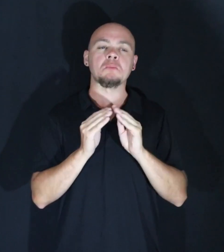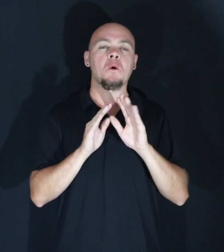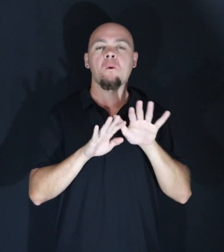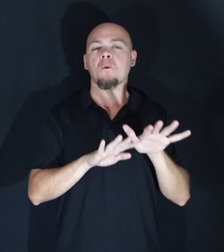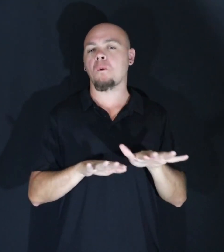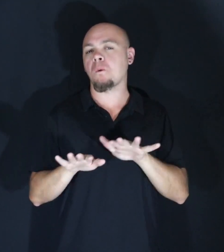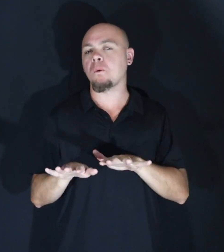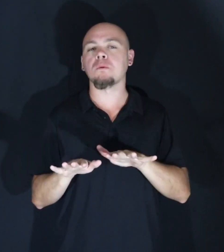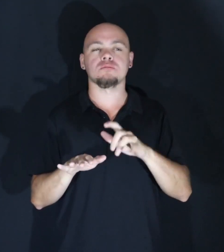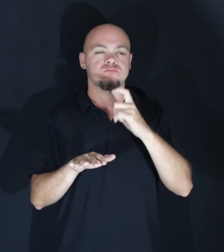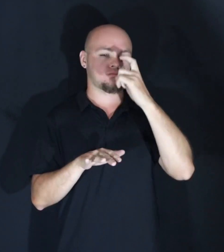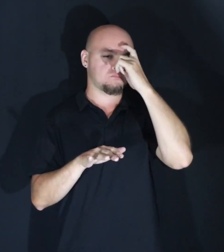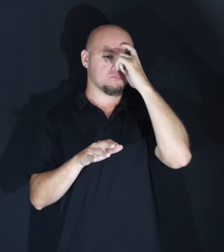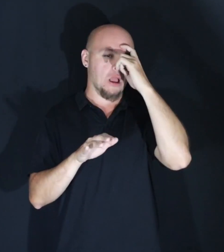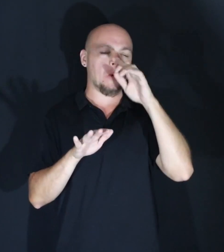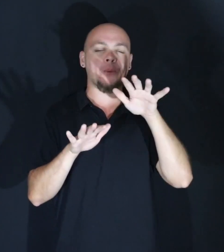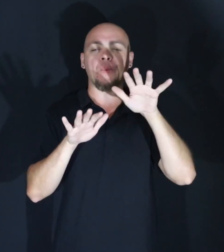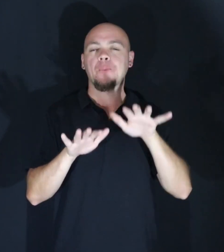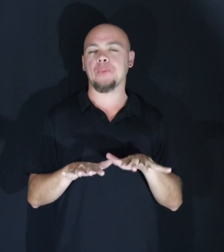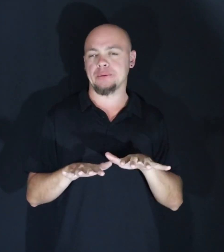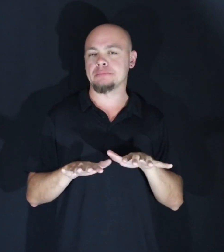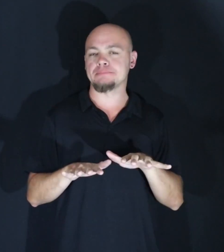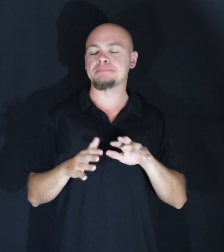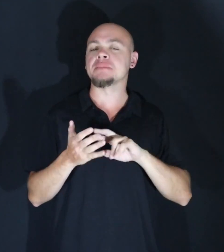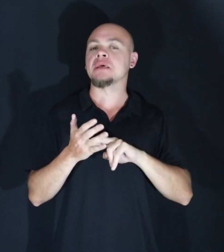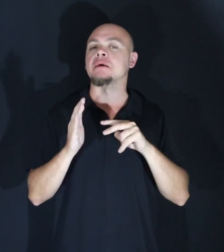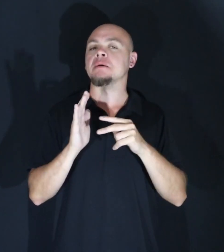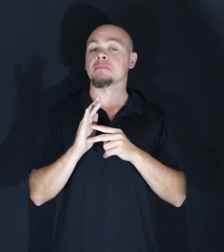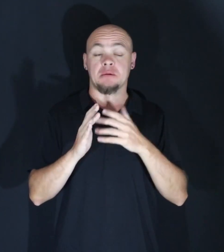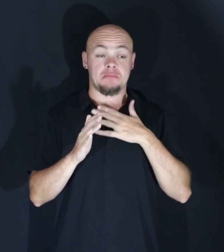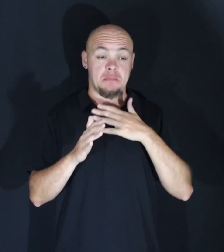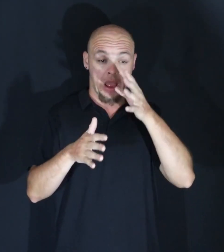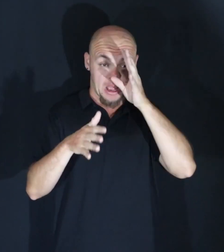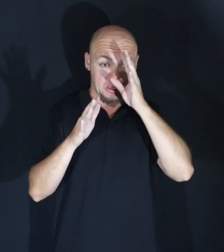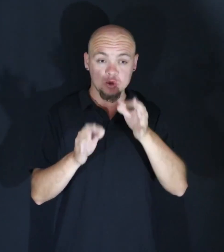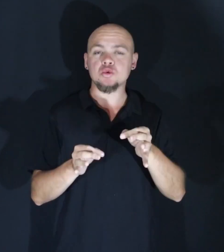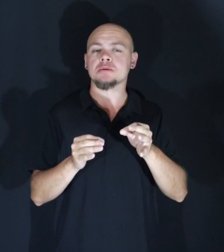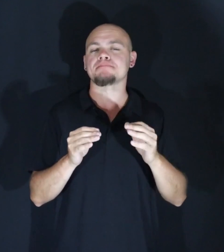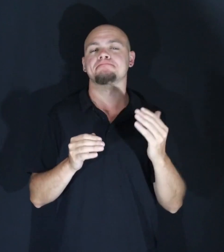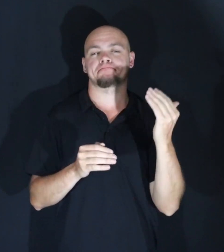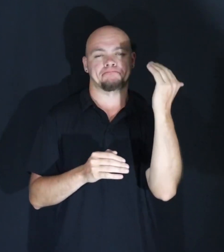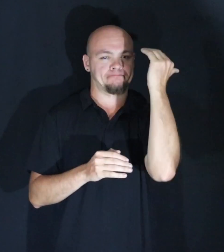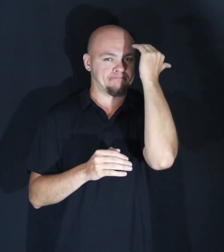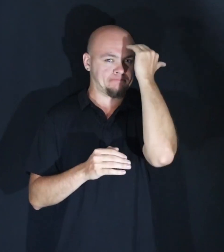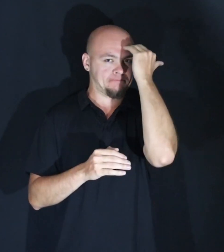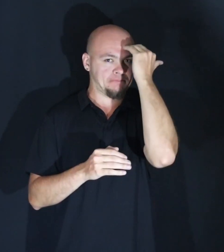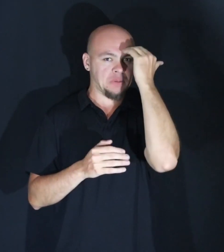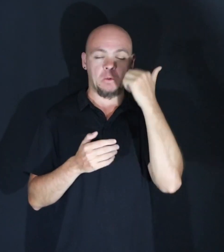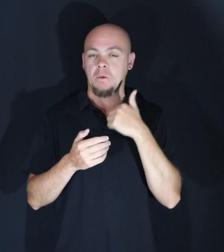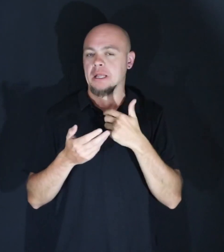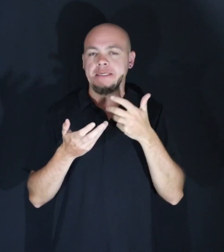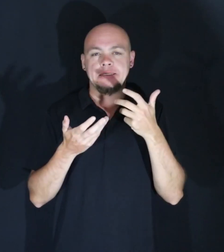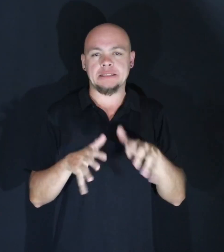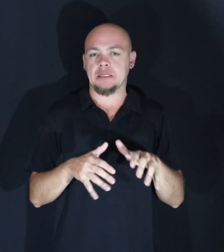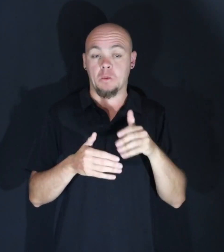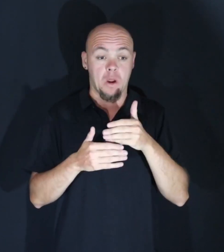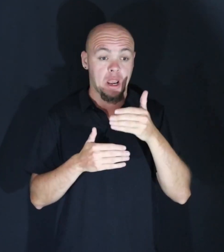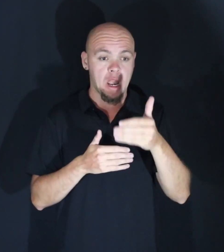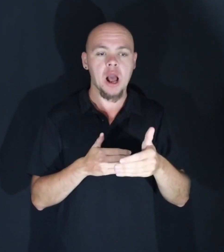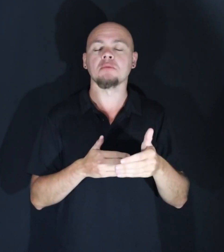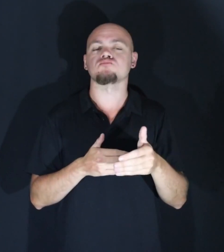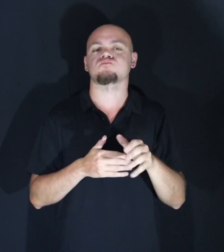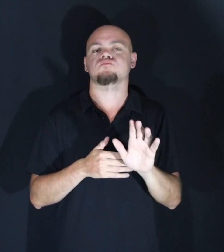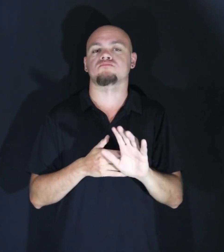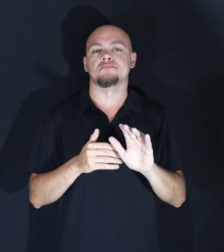mindful, which allowed me to make more conscious choices, especially around what I didn't want to do next. So I